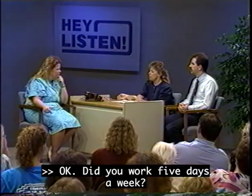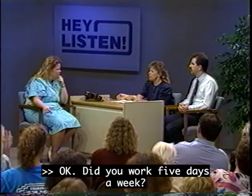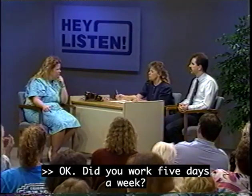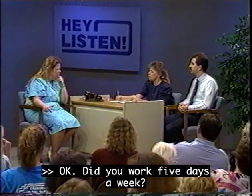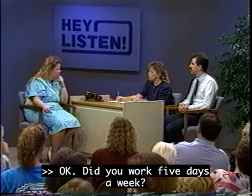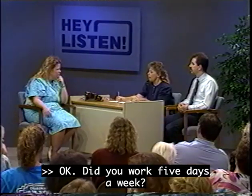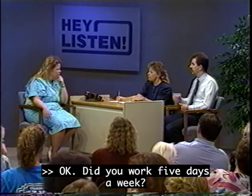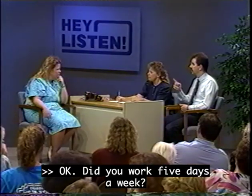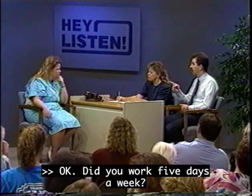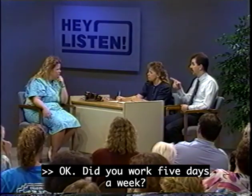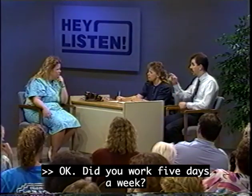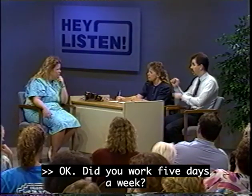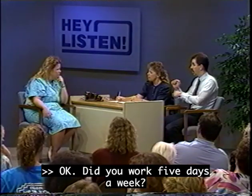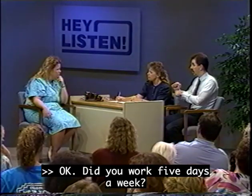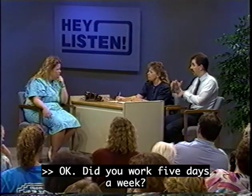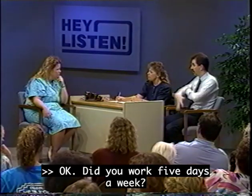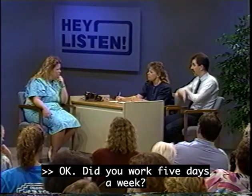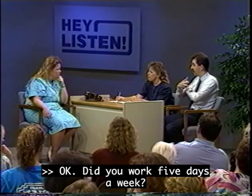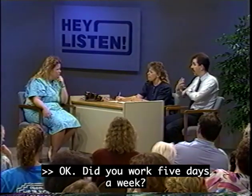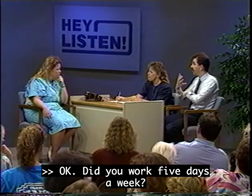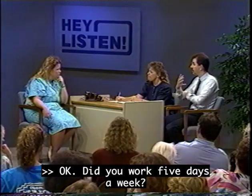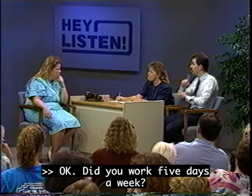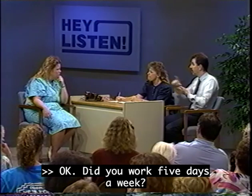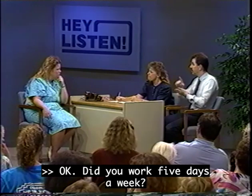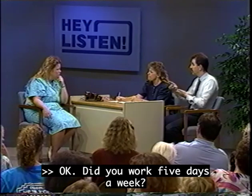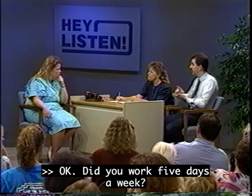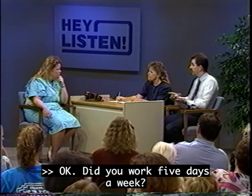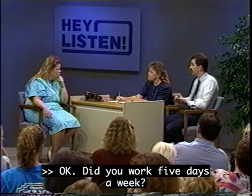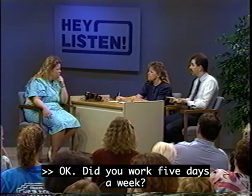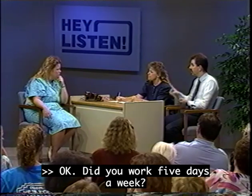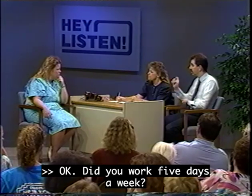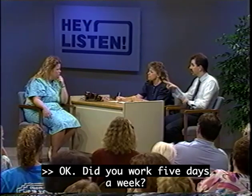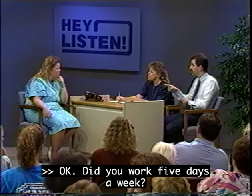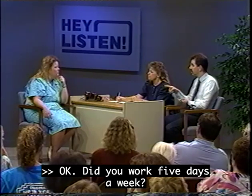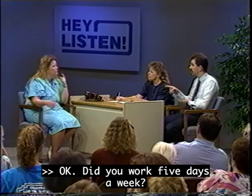time. Okay, do you work 5 days a week?